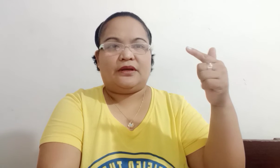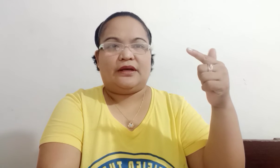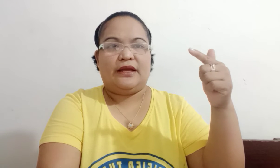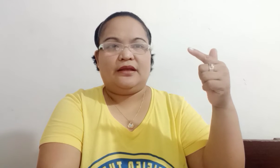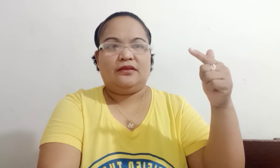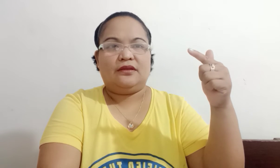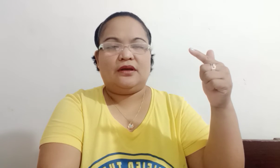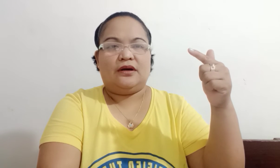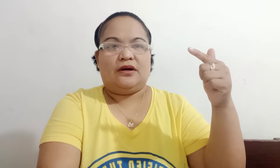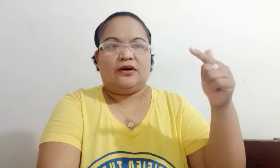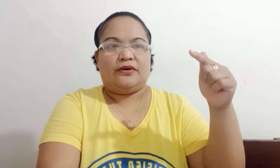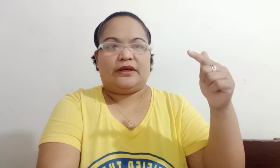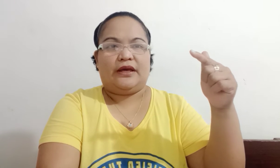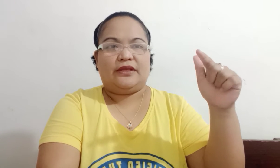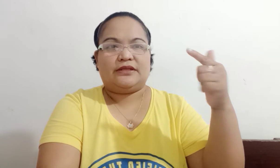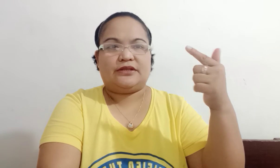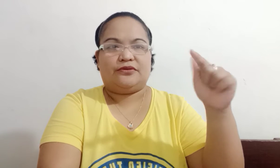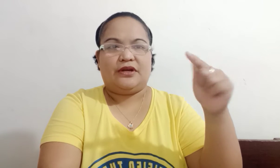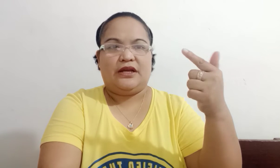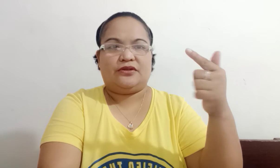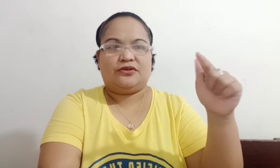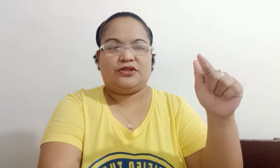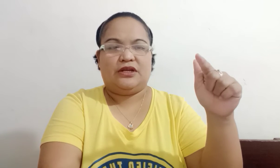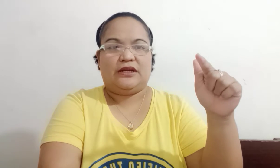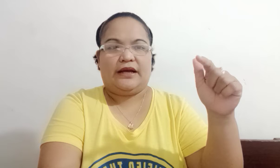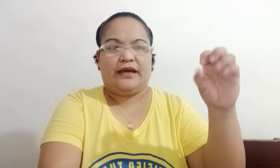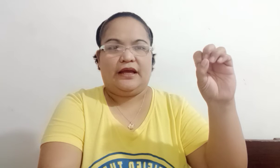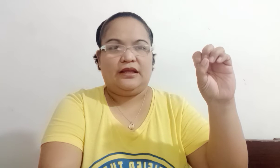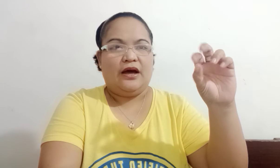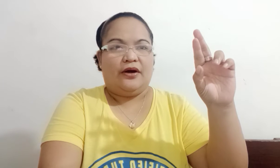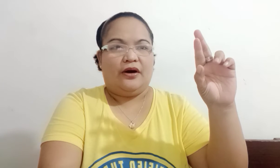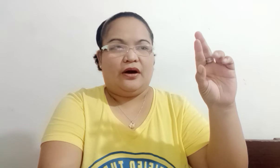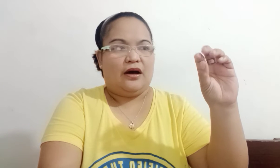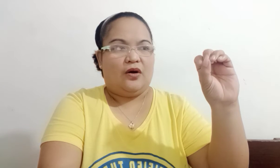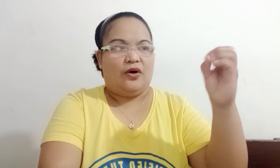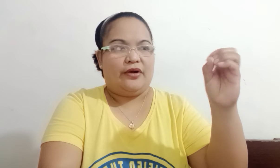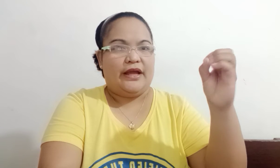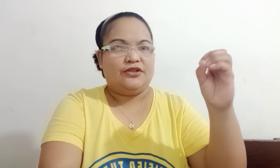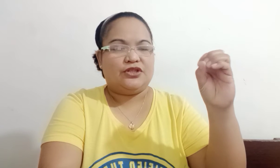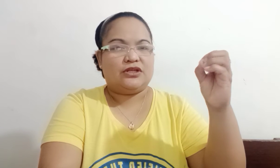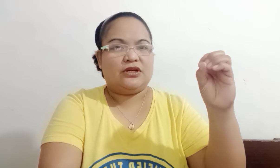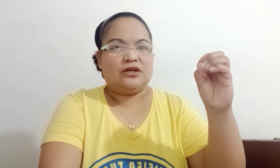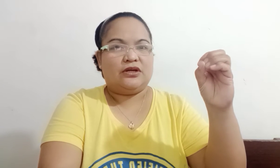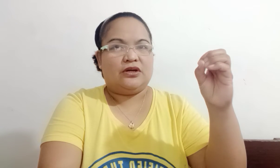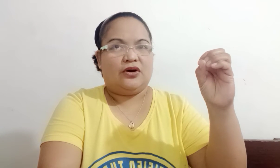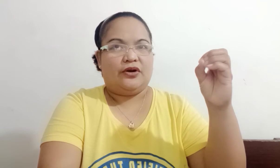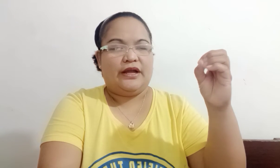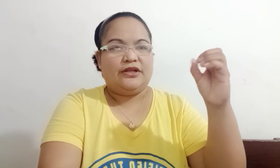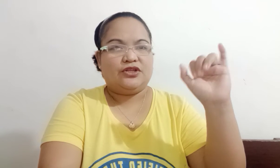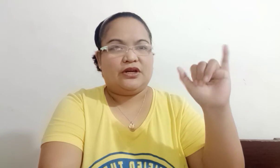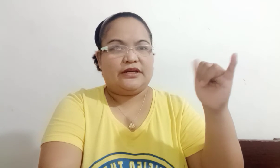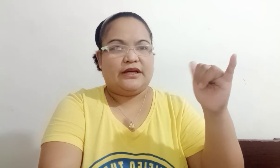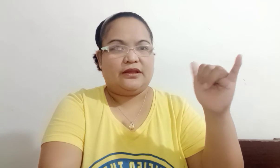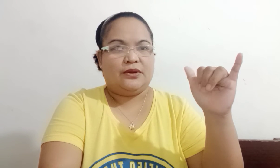Green. Okay. This is green. Okay. again. Orange. Orange. Yellow.